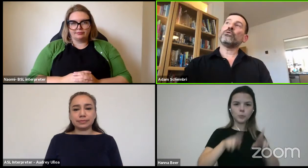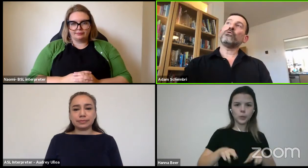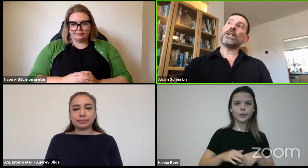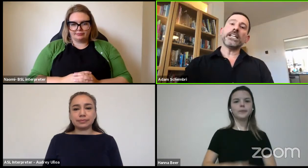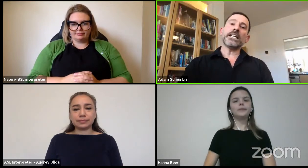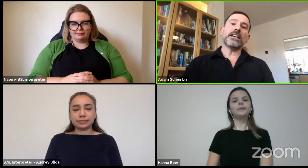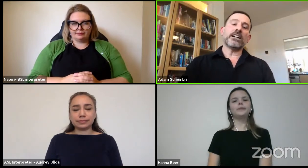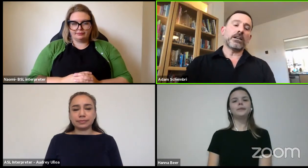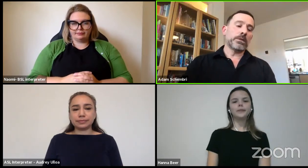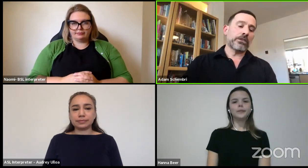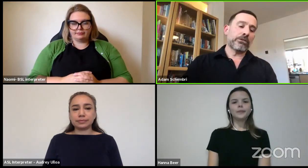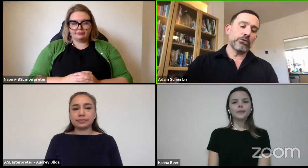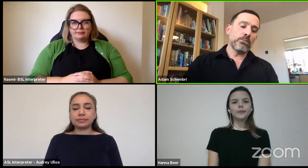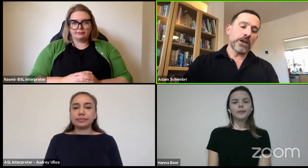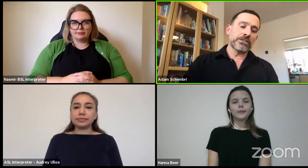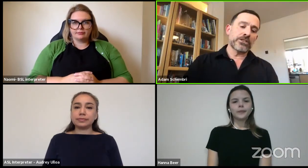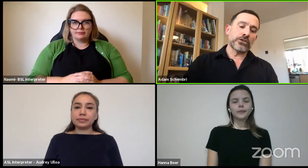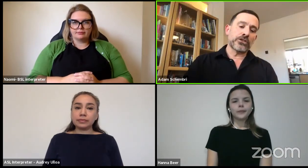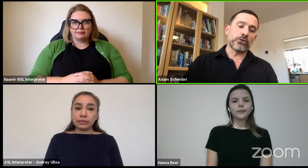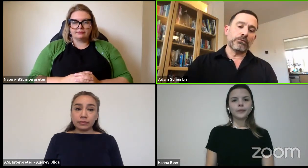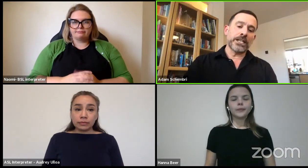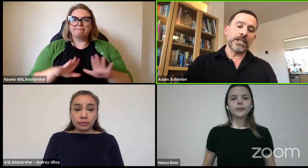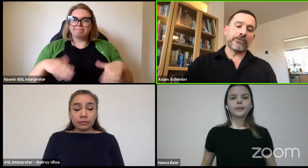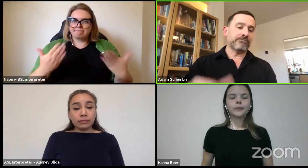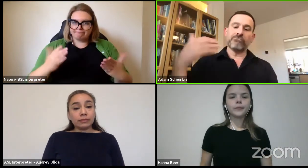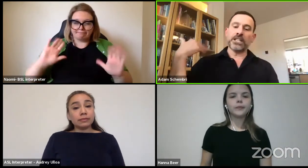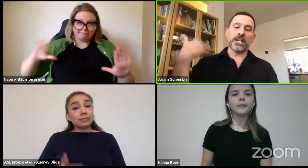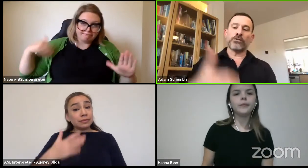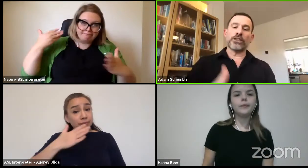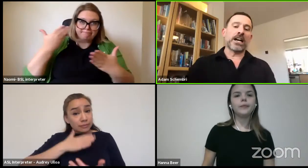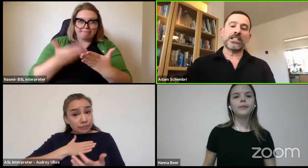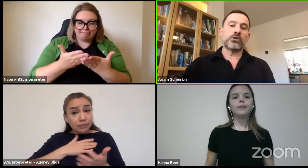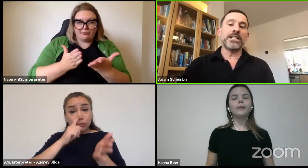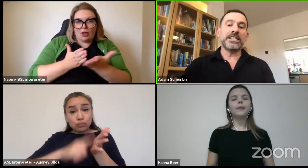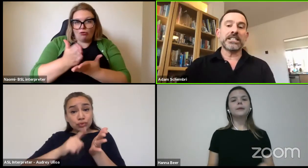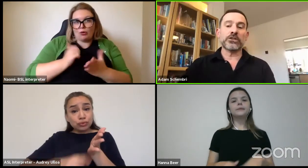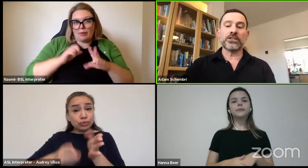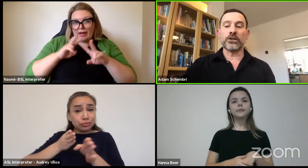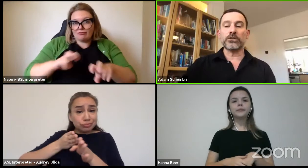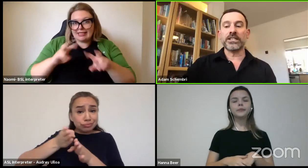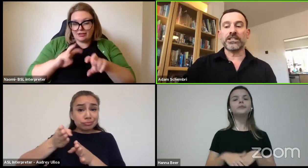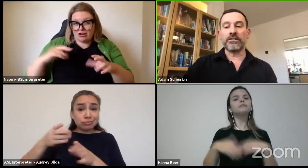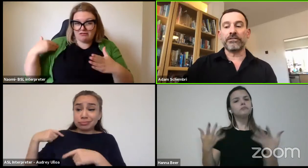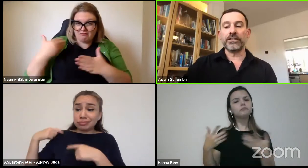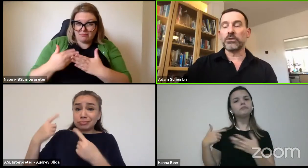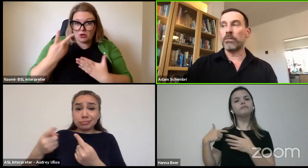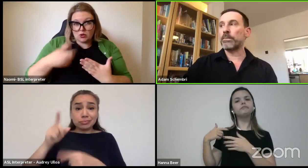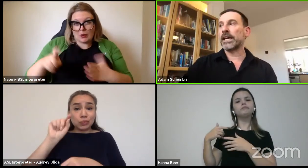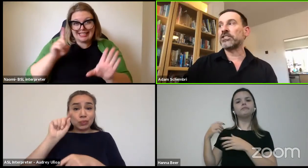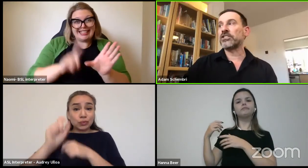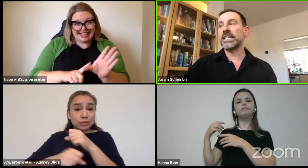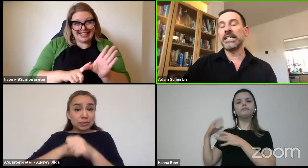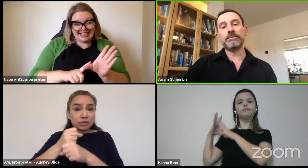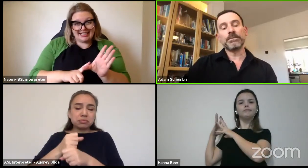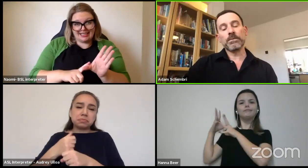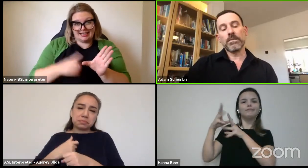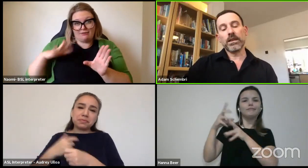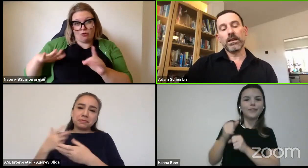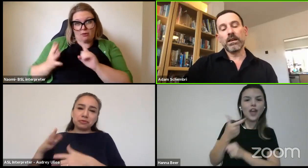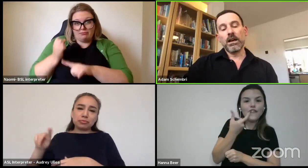So really, through my research career, really over the last 20 years or so since I finished my